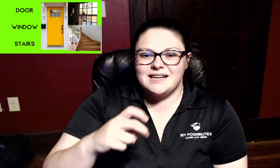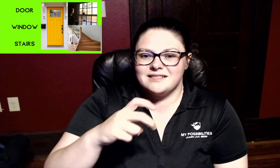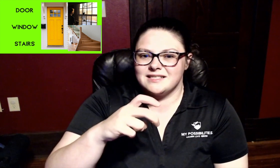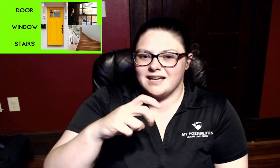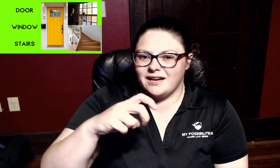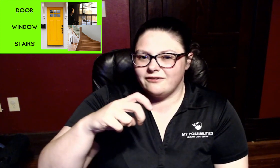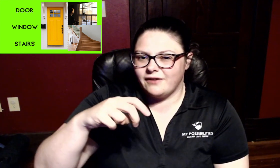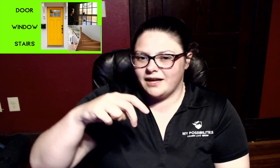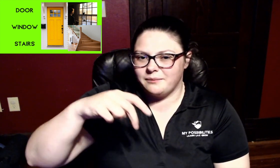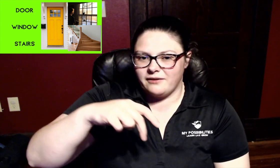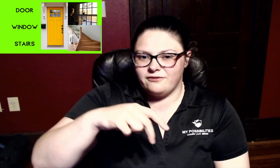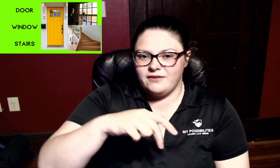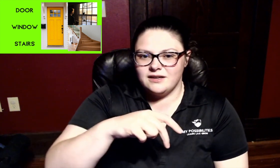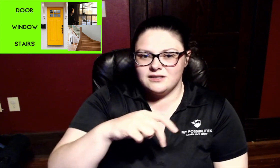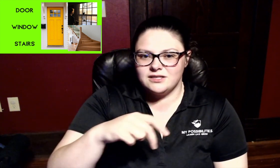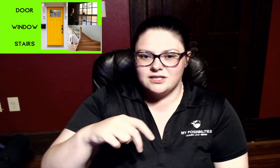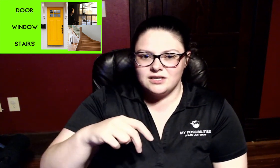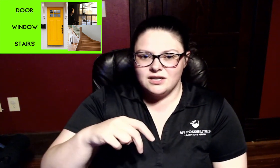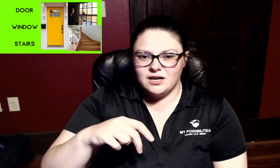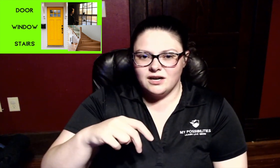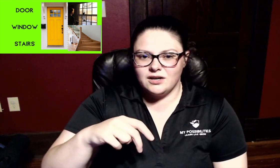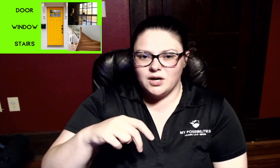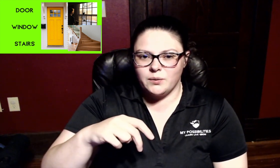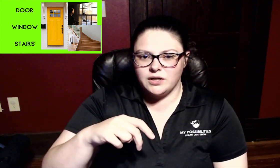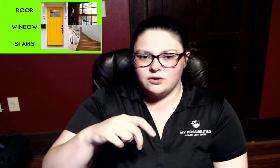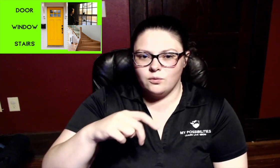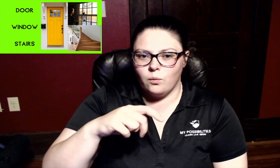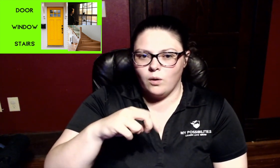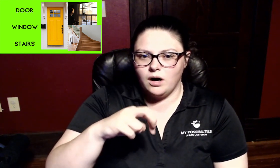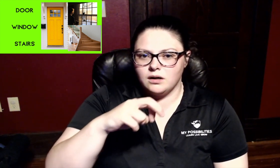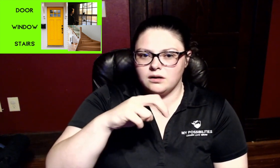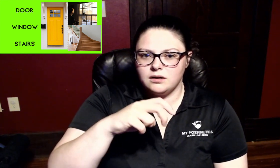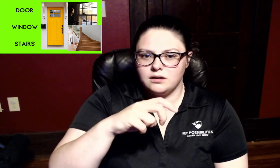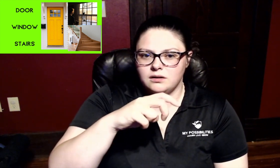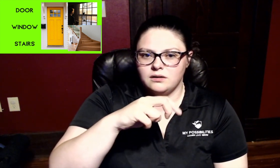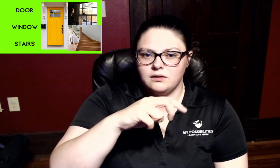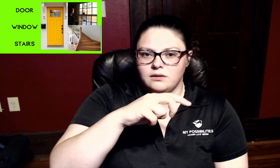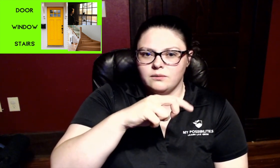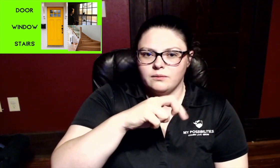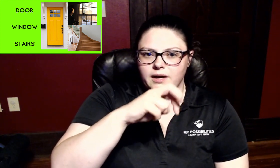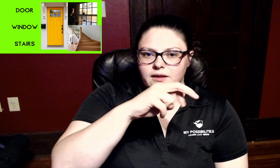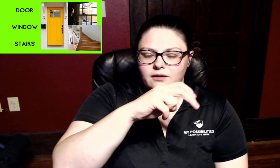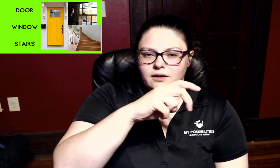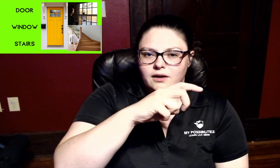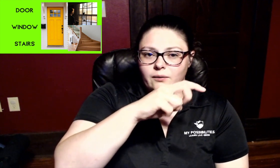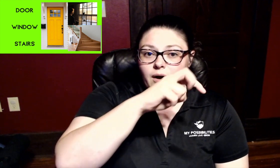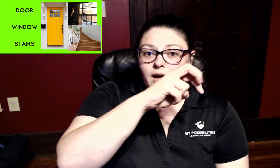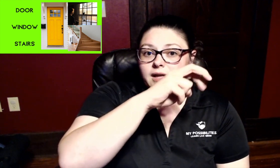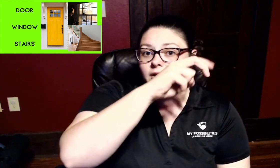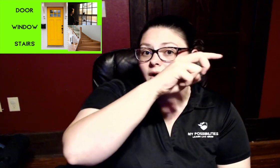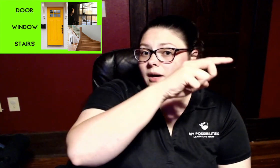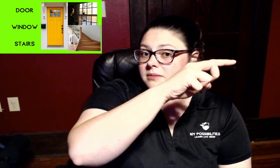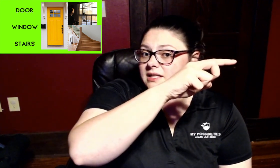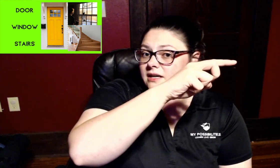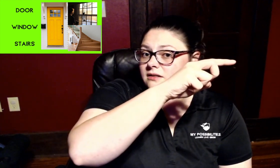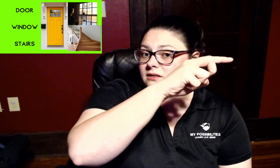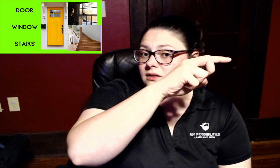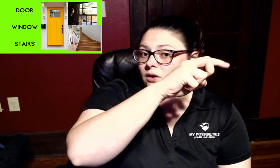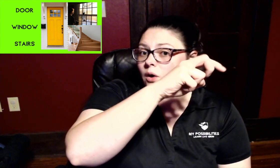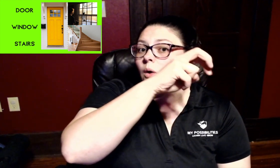is kind of fun. My fingers are going to walk, right? They're going to go either upstairs